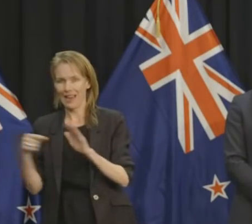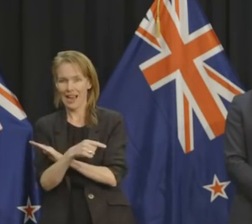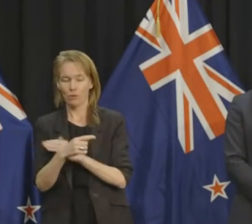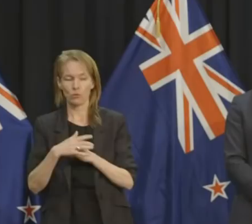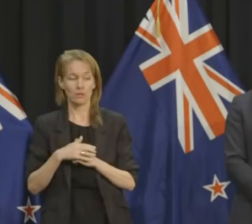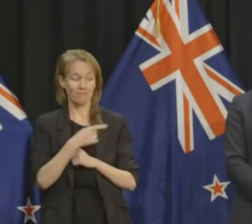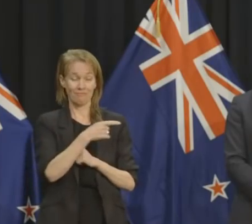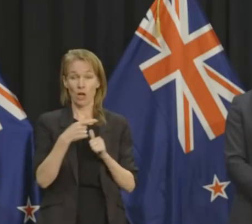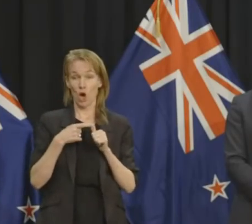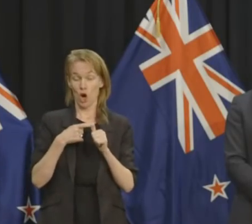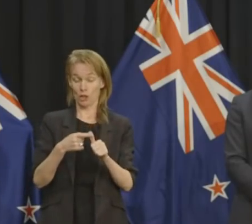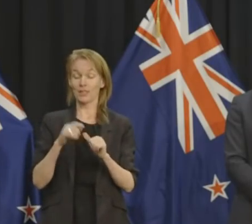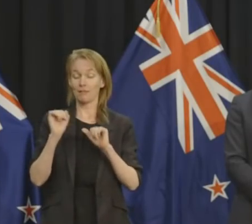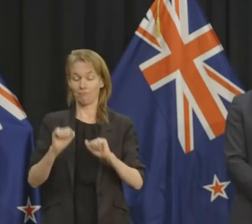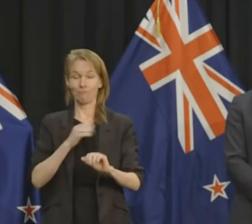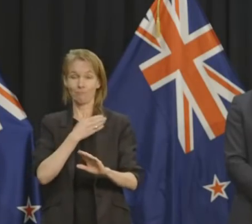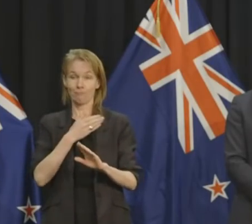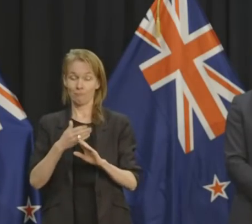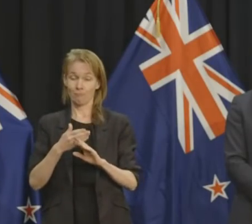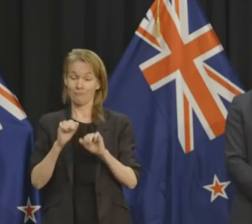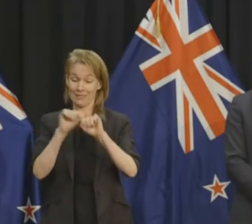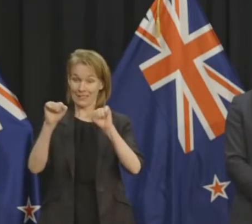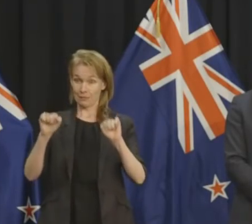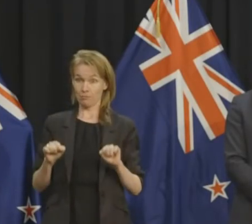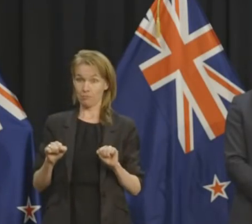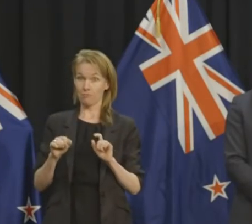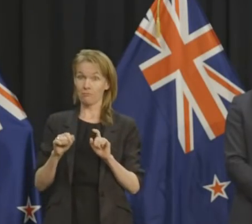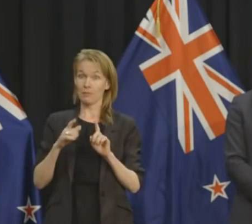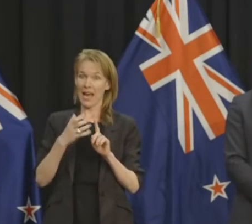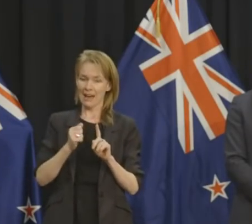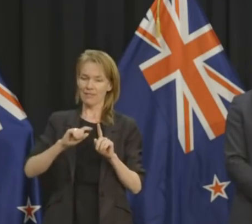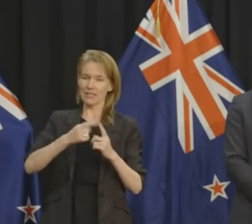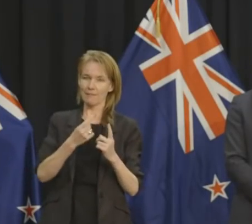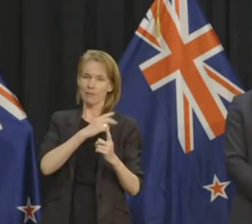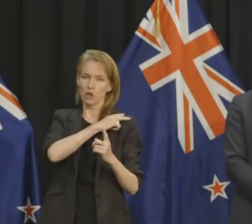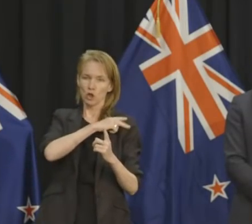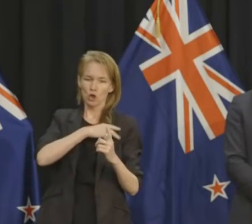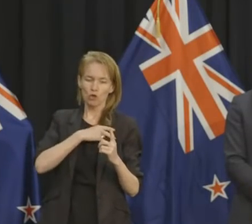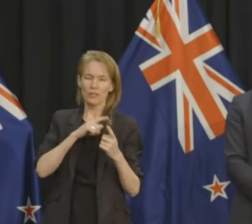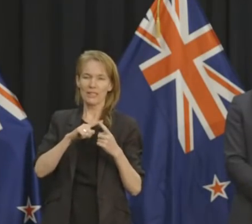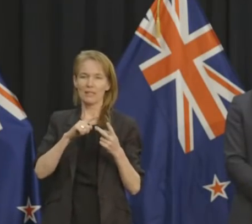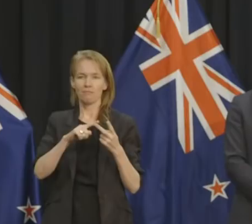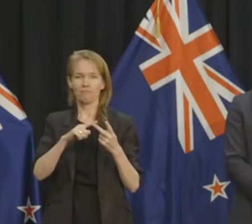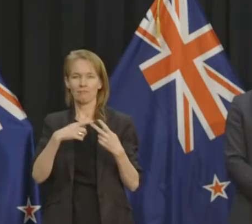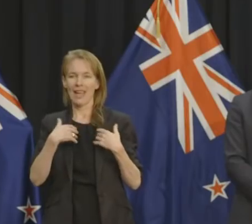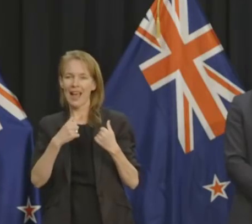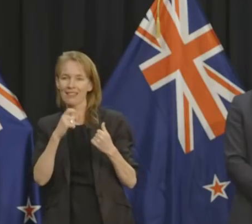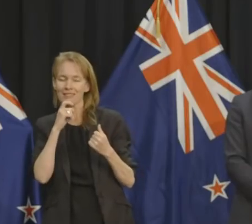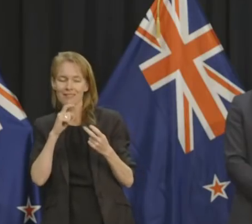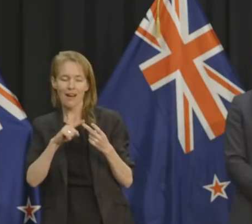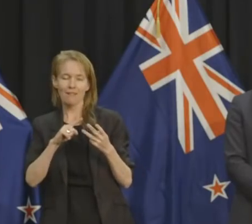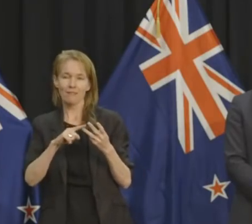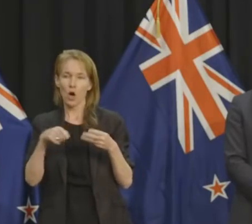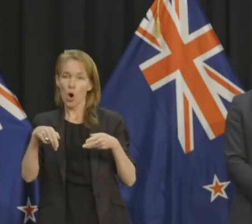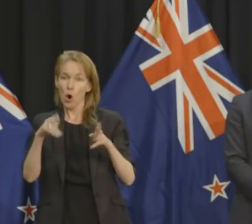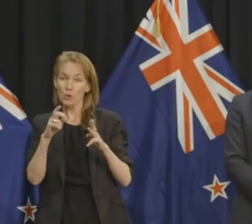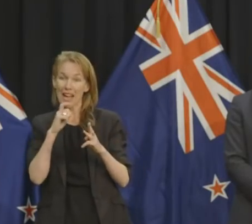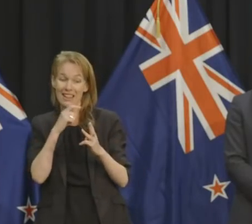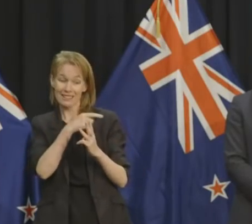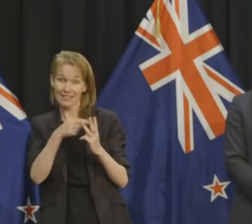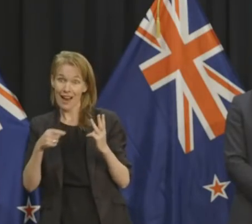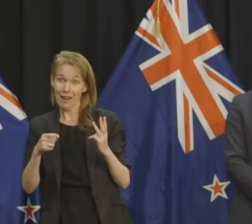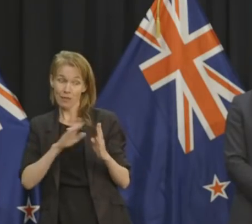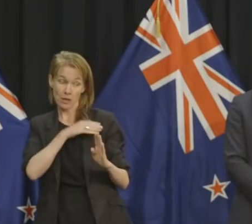Defence Force, we have the aviation security, private security staff and hotel staff. That has been proven to be effective for the